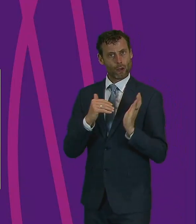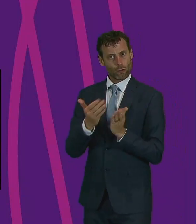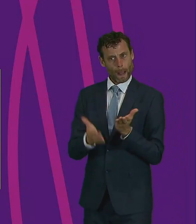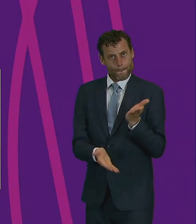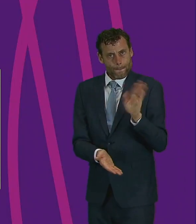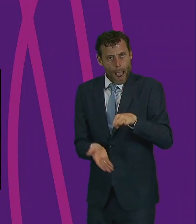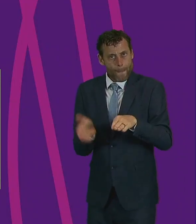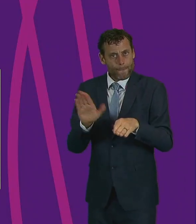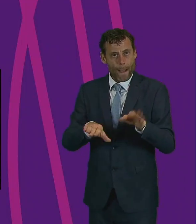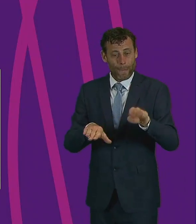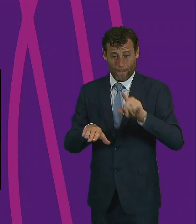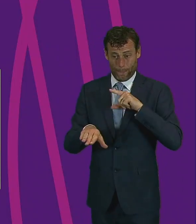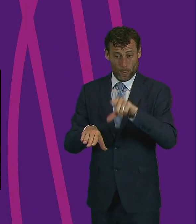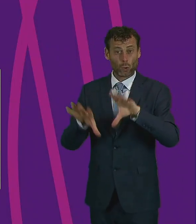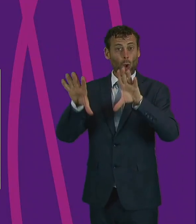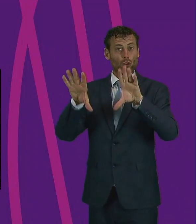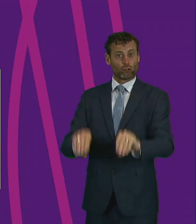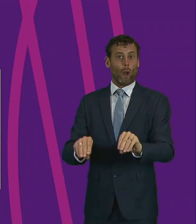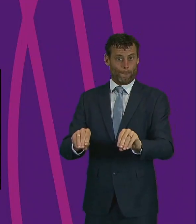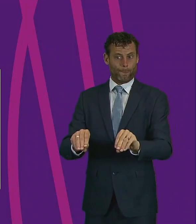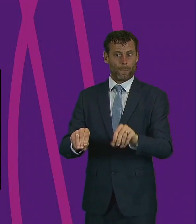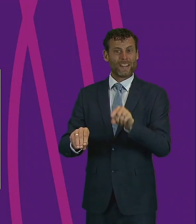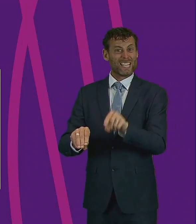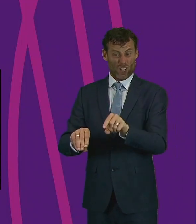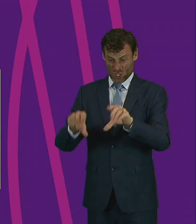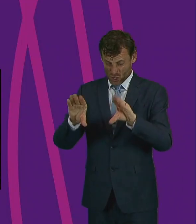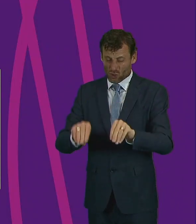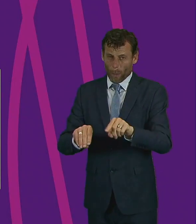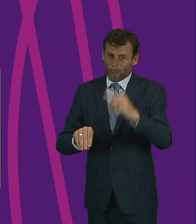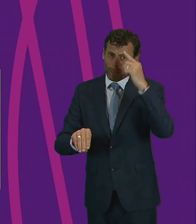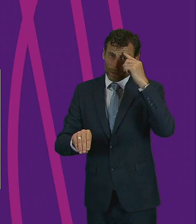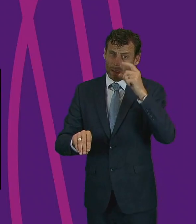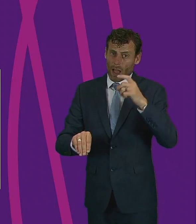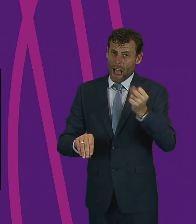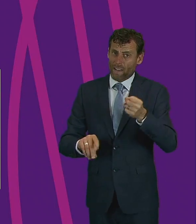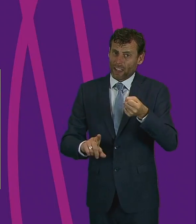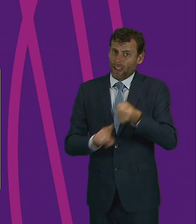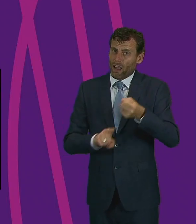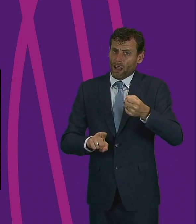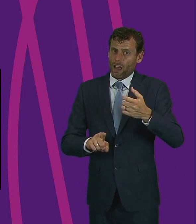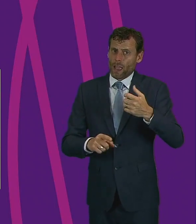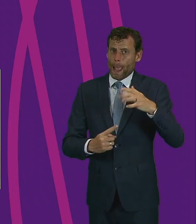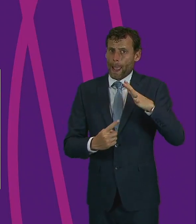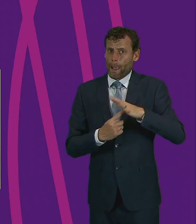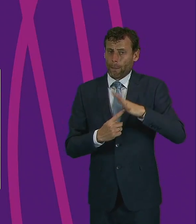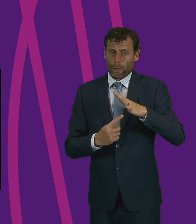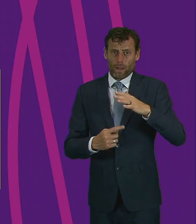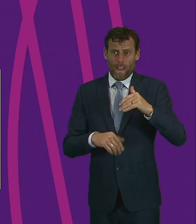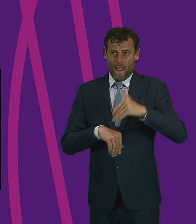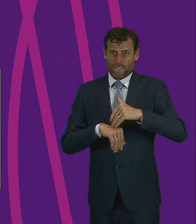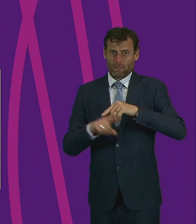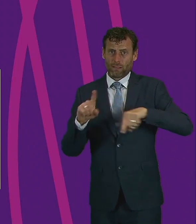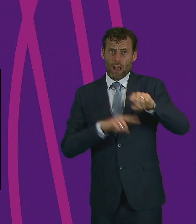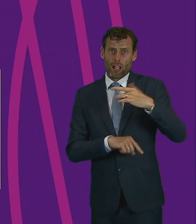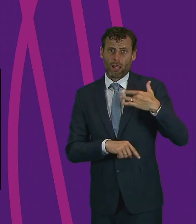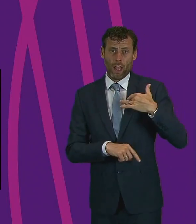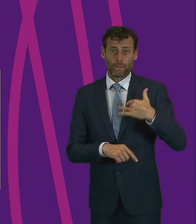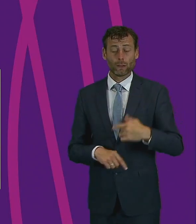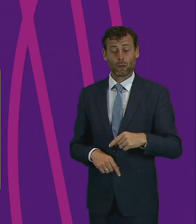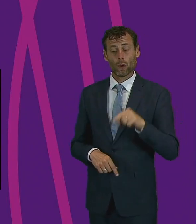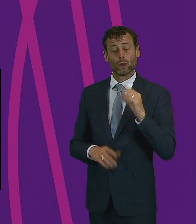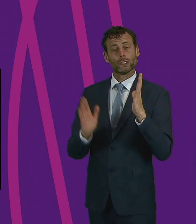whose absence is clearly having a detrimental impact on people's lives where it is safe to do so. Published on Sunday, a framework